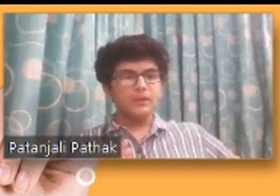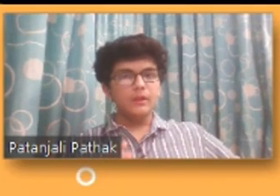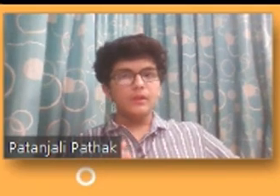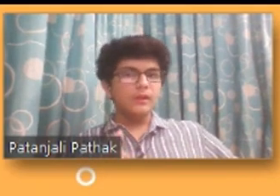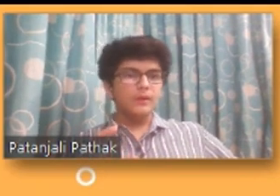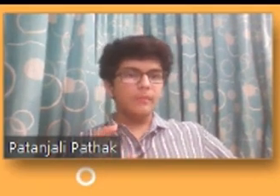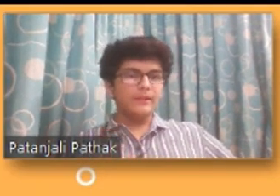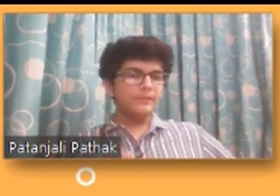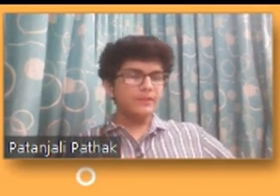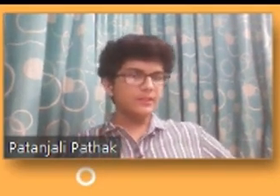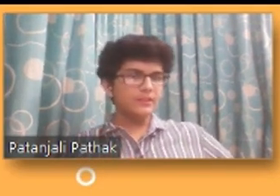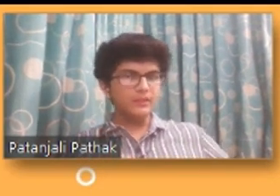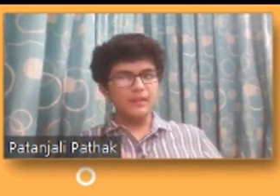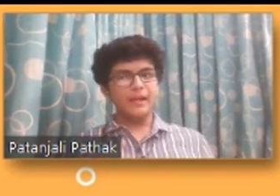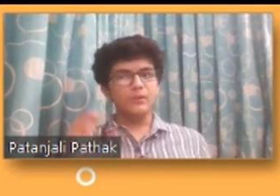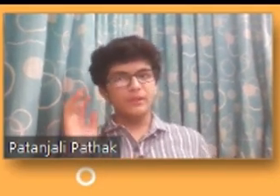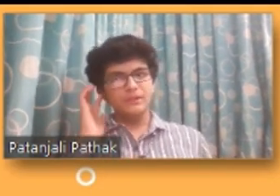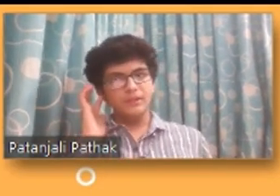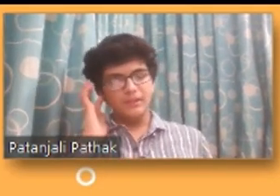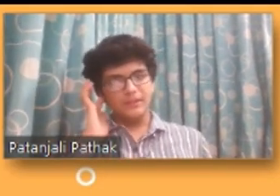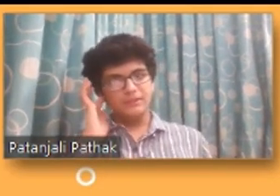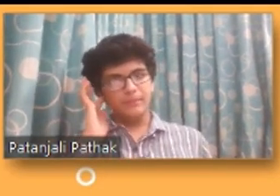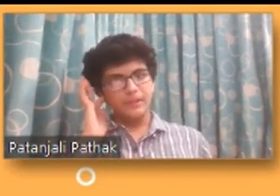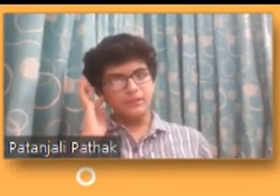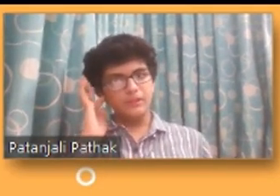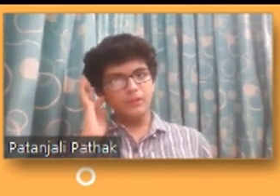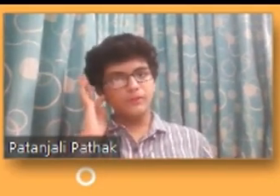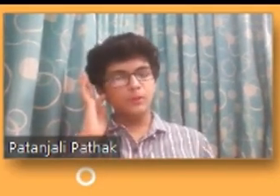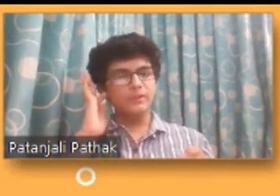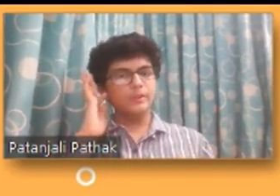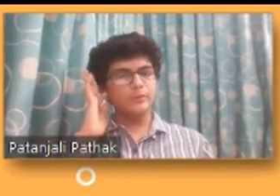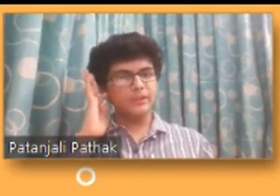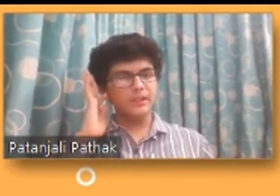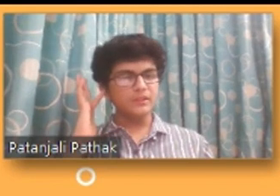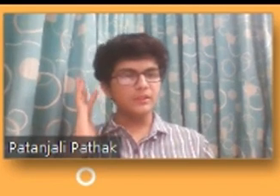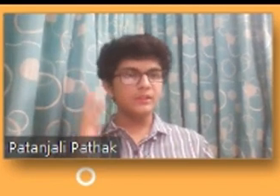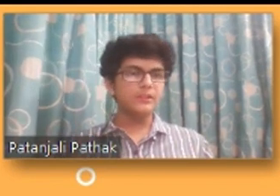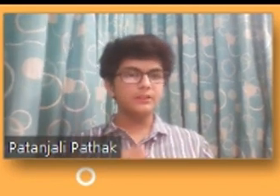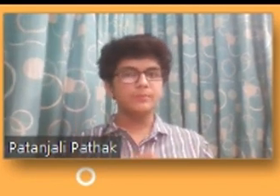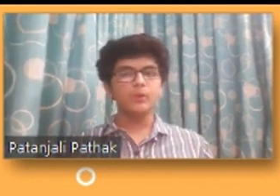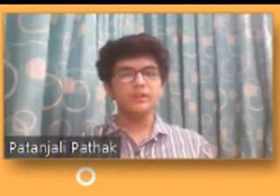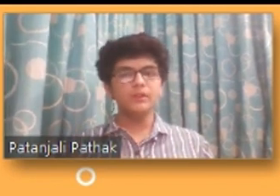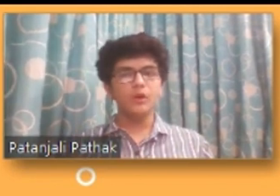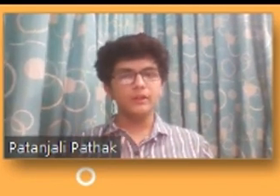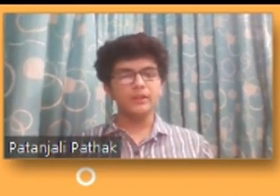By definition, a language is the method of human communication either spoken or written